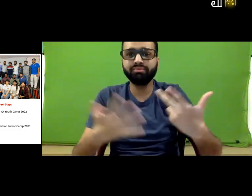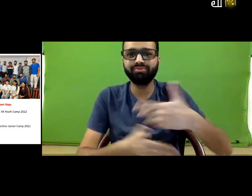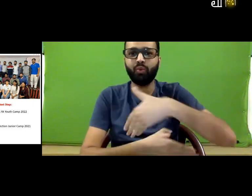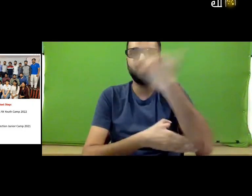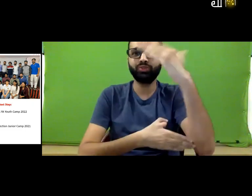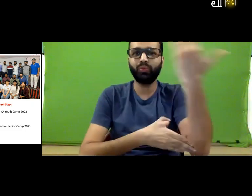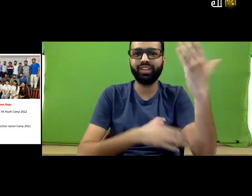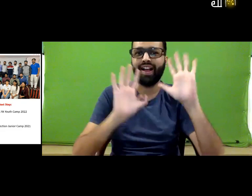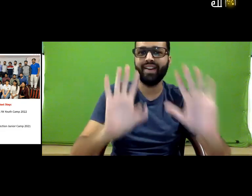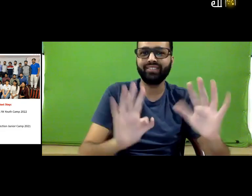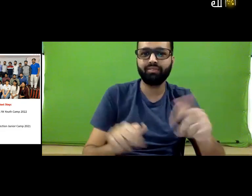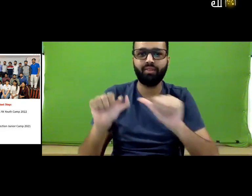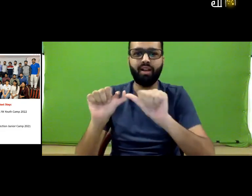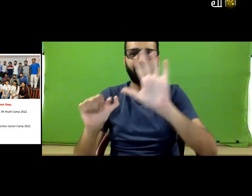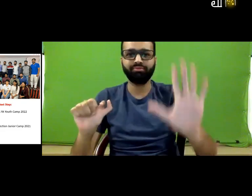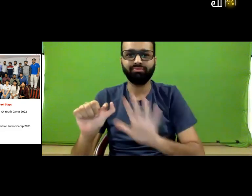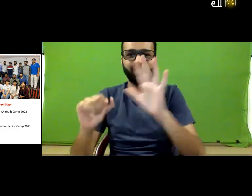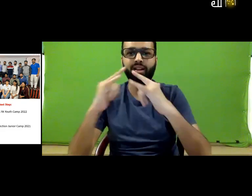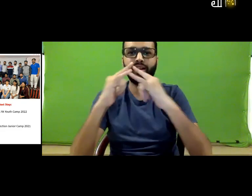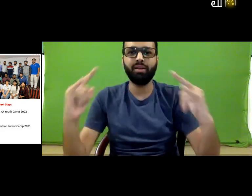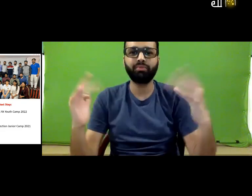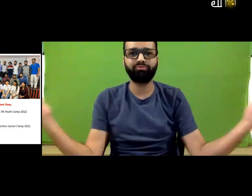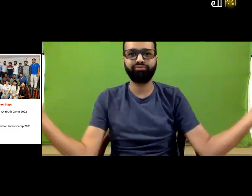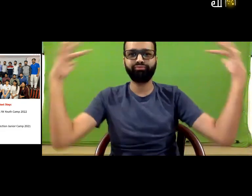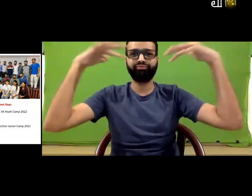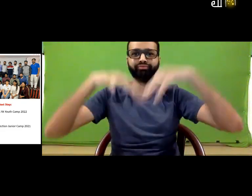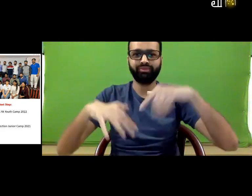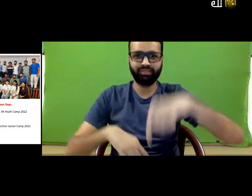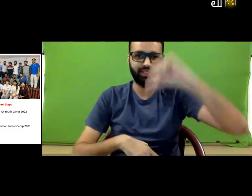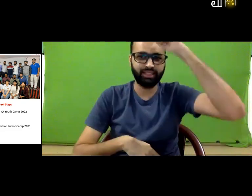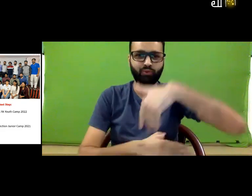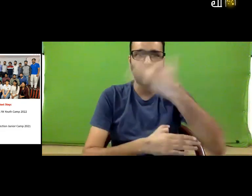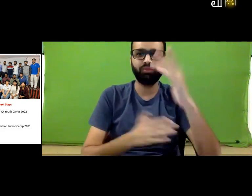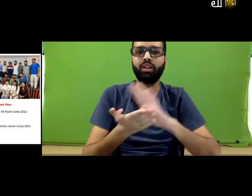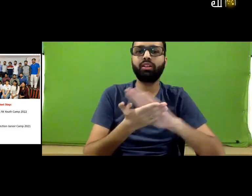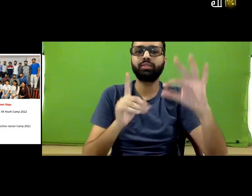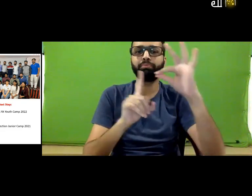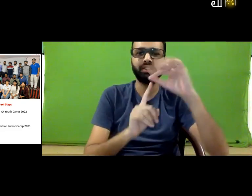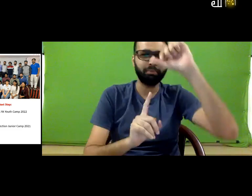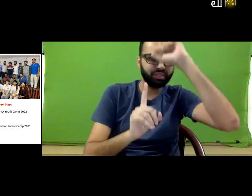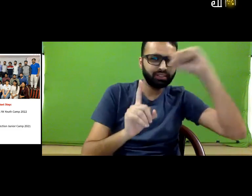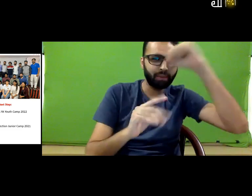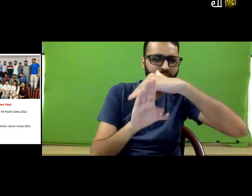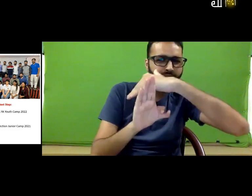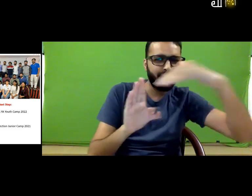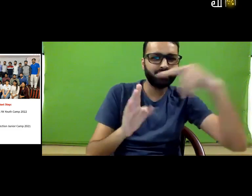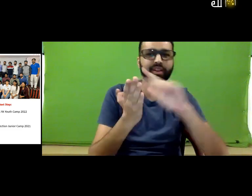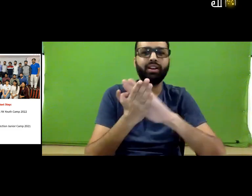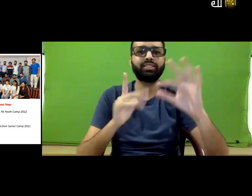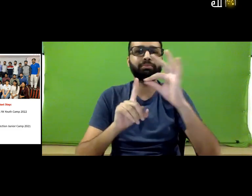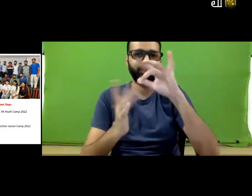And the next thing that we have been planning is Asia level camp here in India. We are hosting in